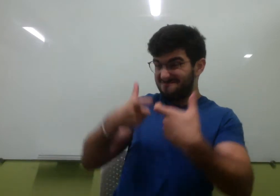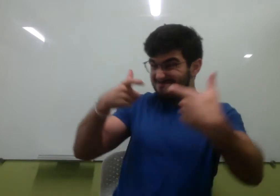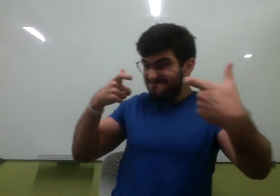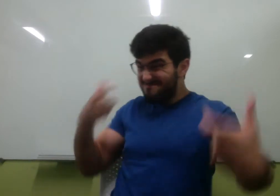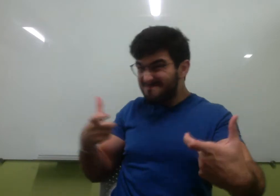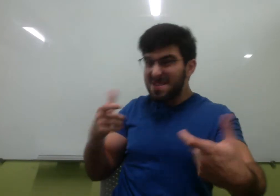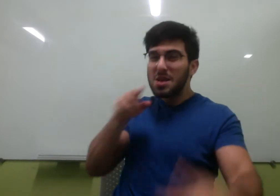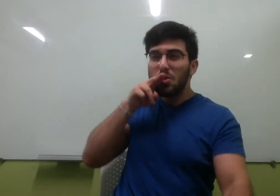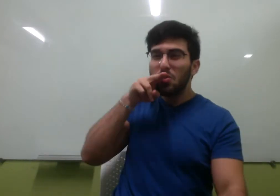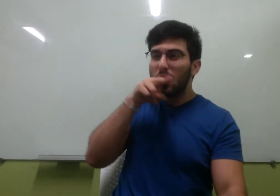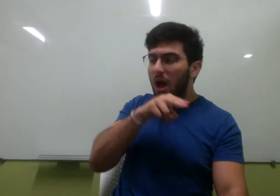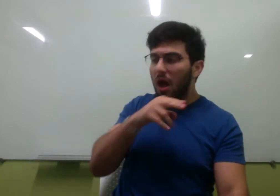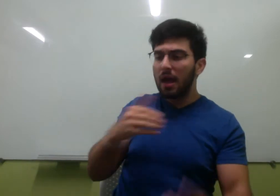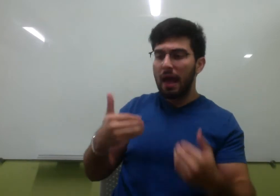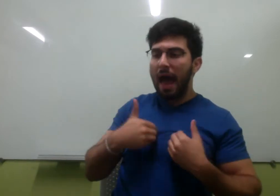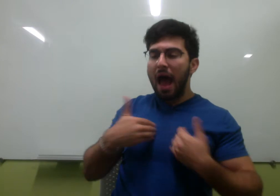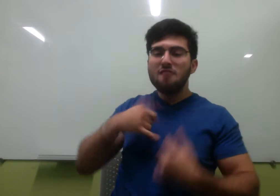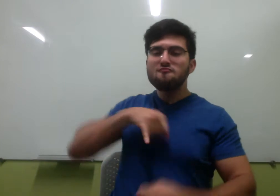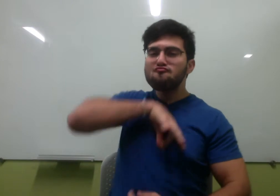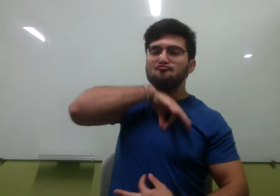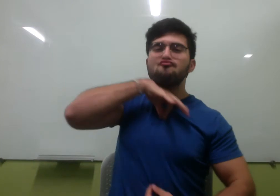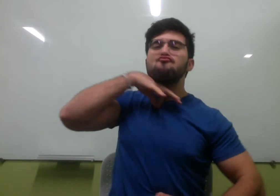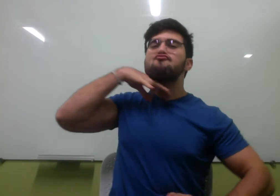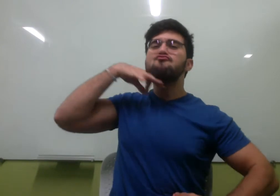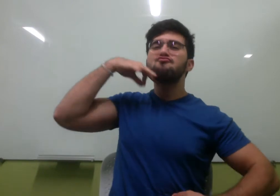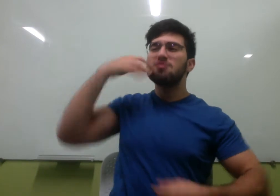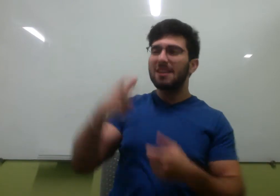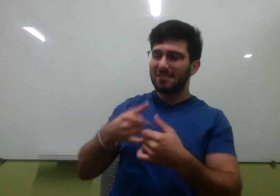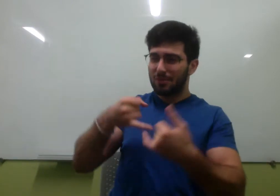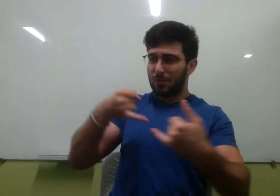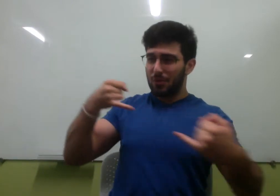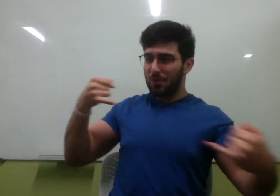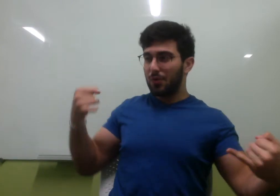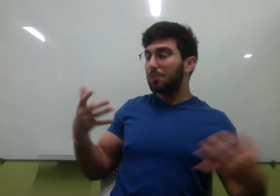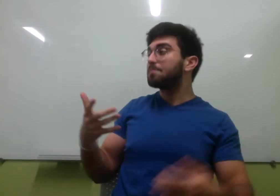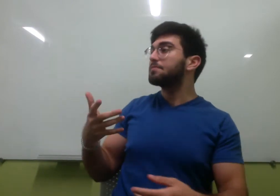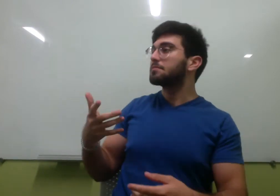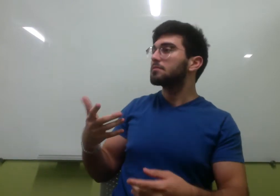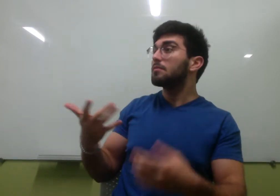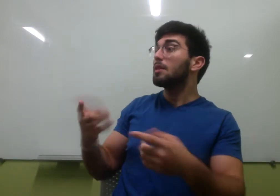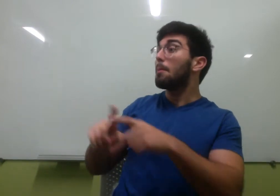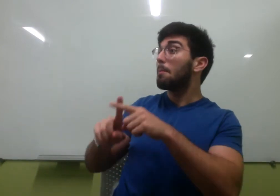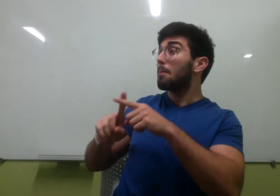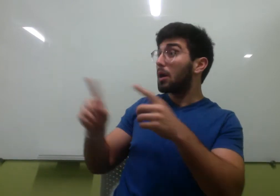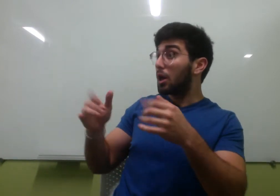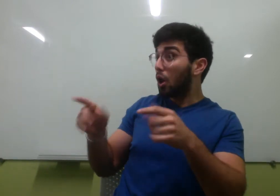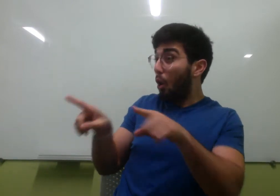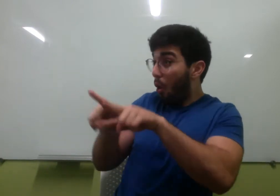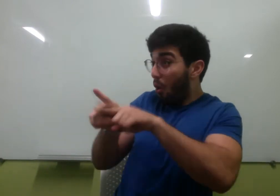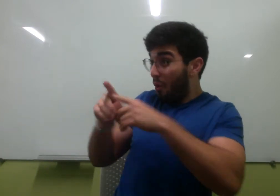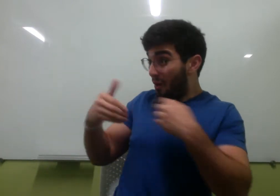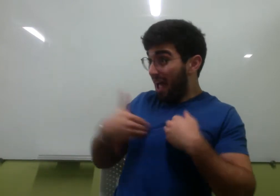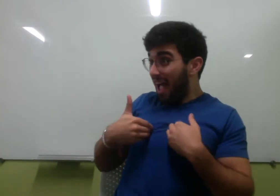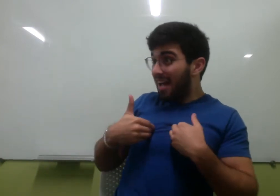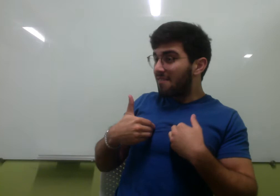right? And their hearts, Chuck. I think this might be the fact of the show for me. Well, then take it. Well, their hearts,